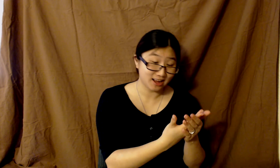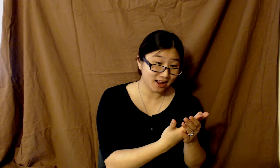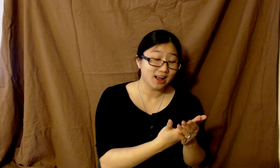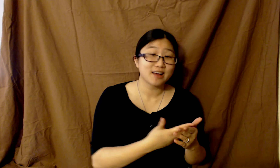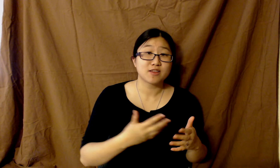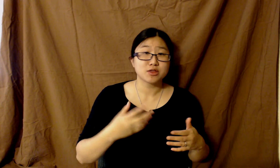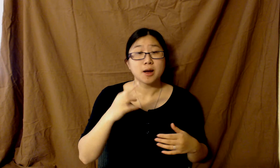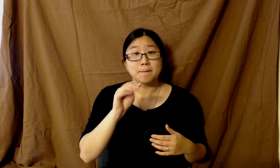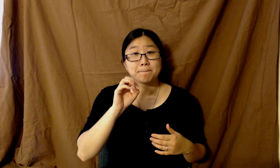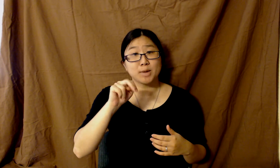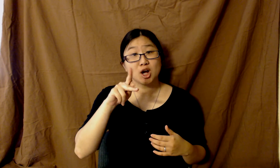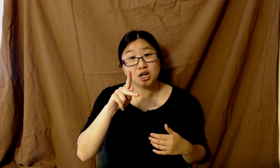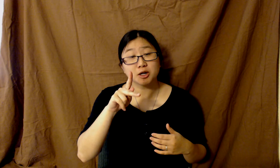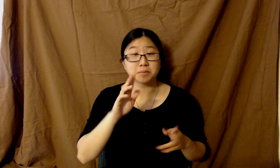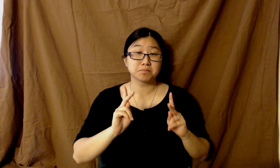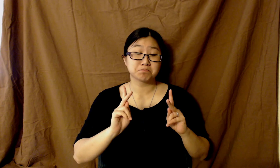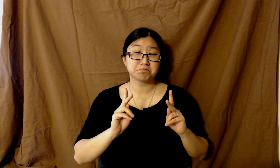and they didn't want to put him in with another monkey because they thought with just one